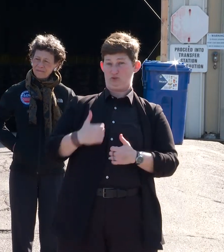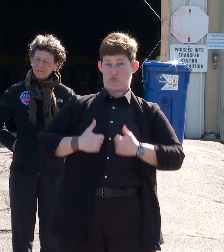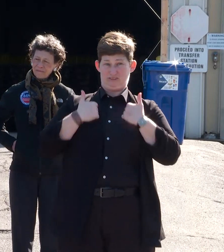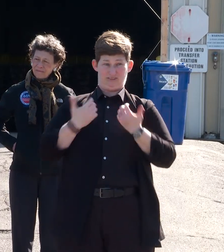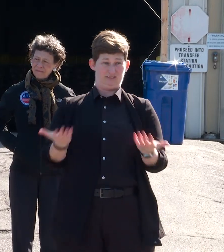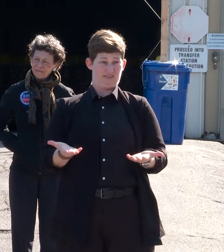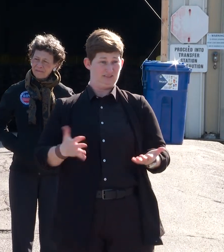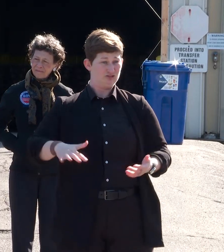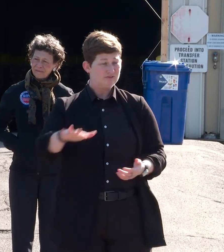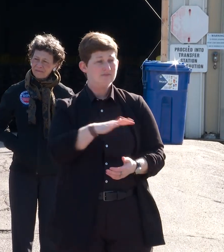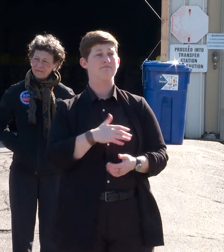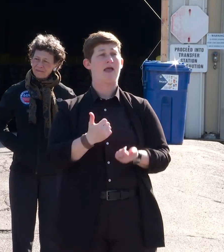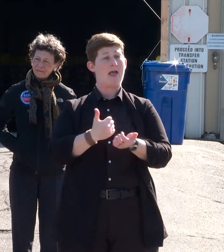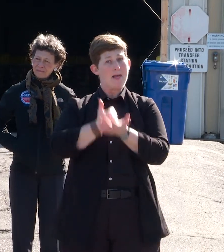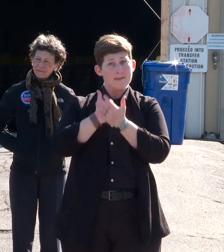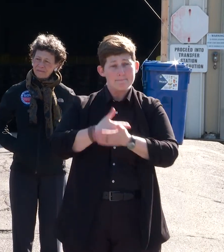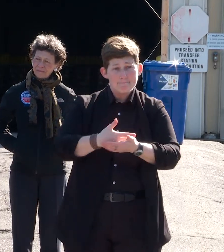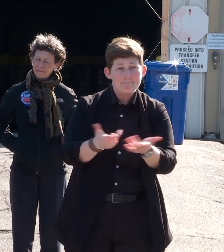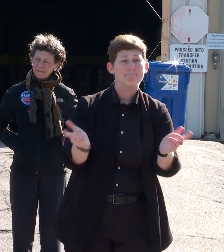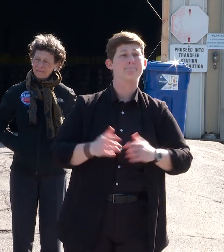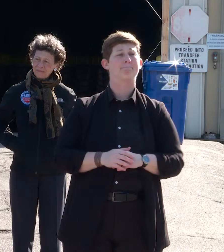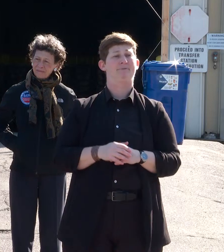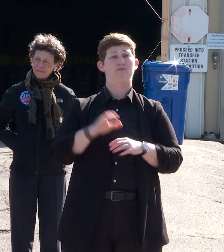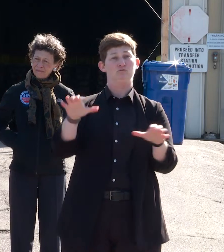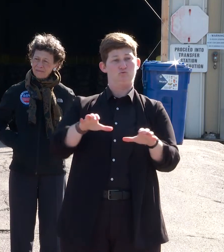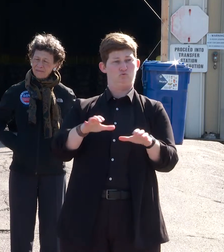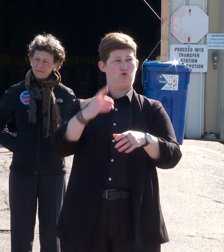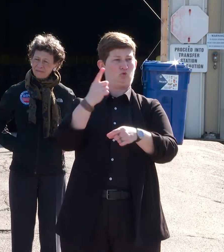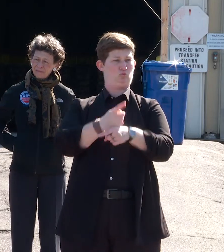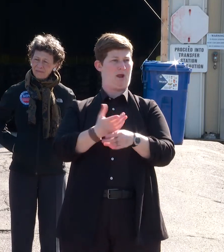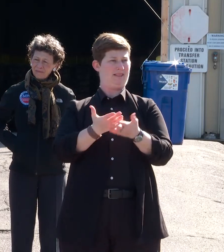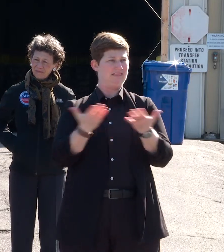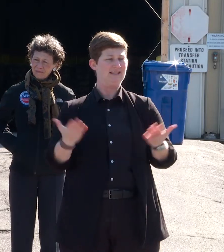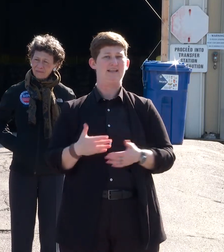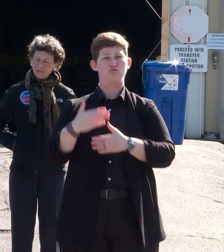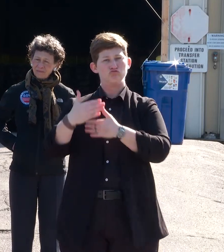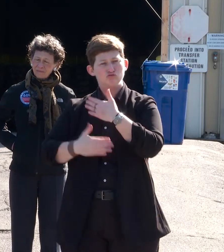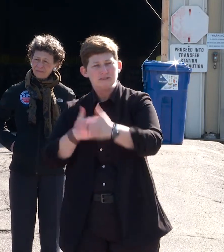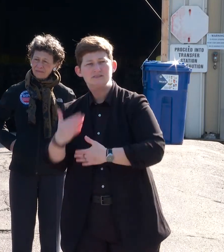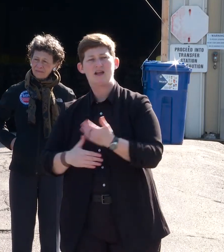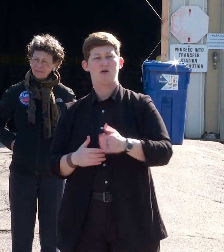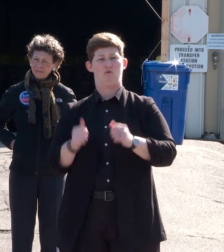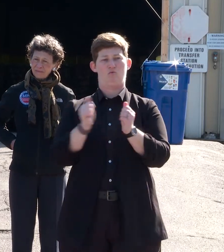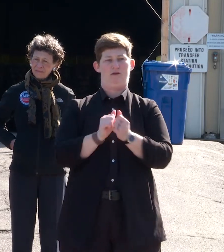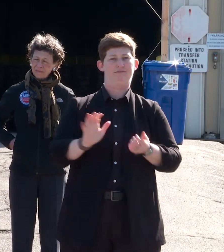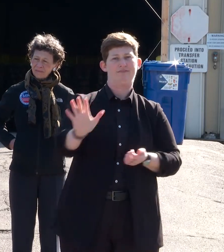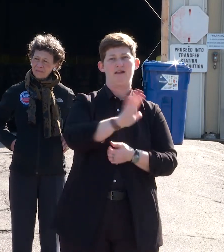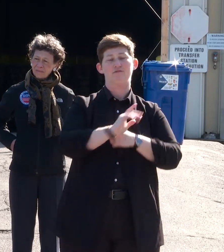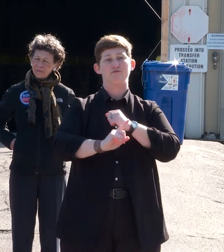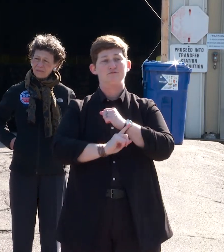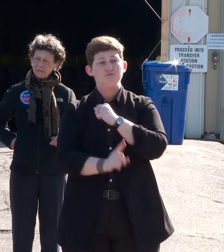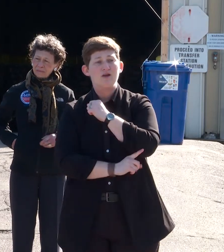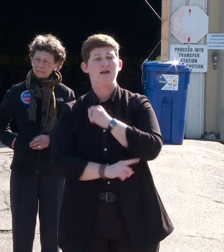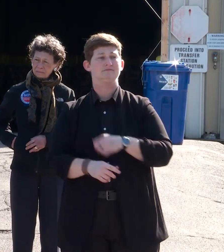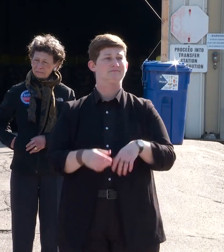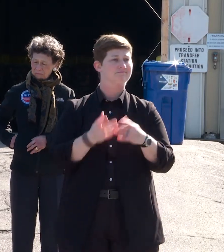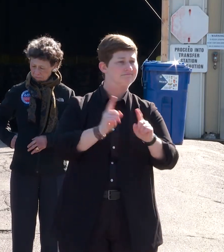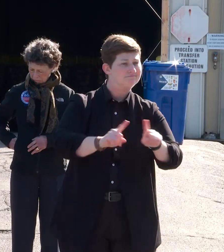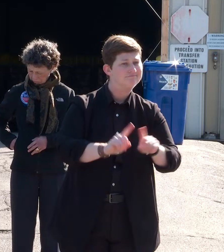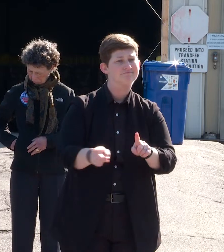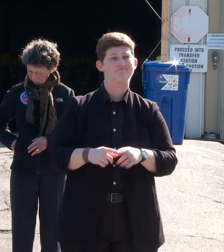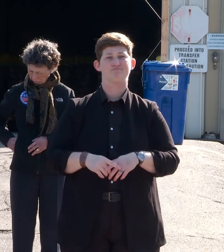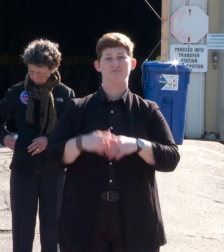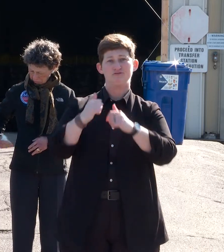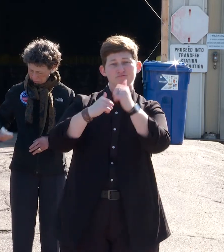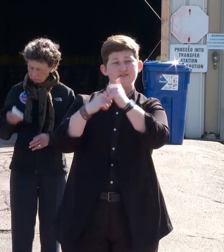them be able to do the right thing with their construction debris and other things to get it here without making